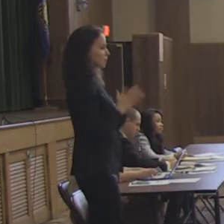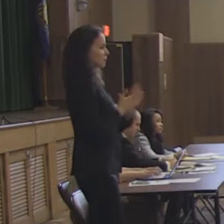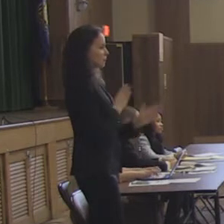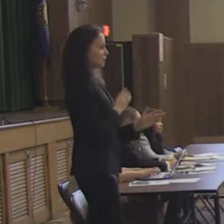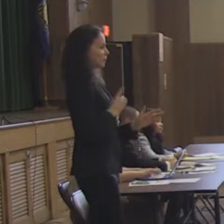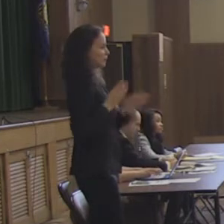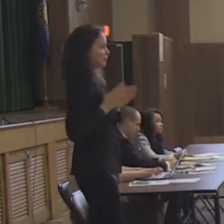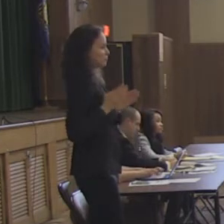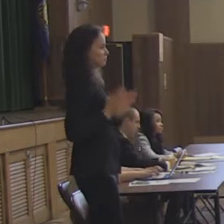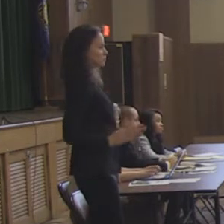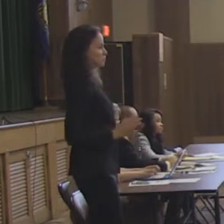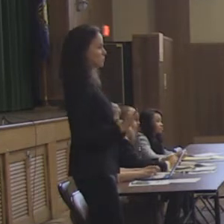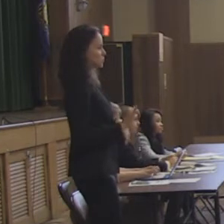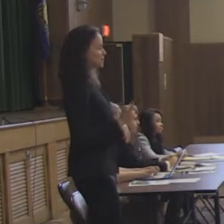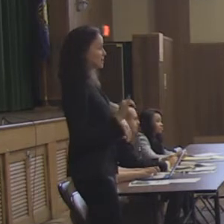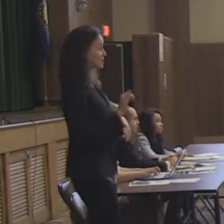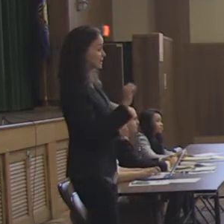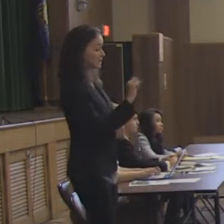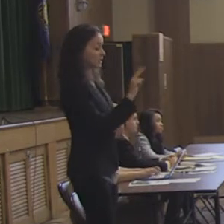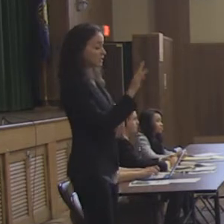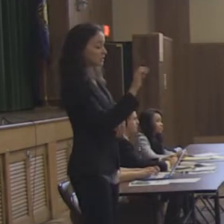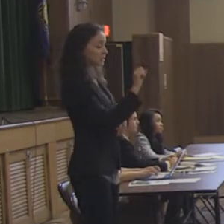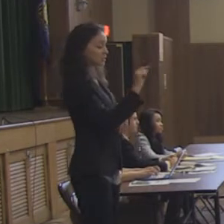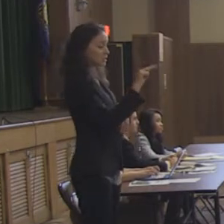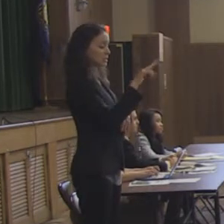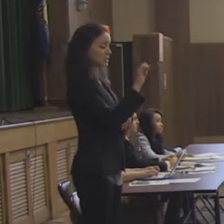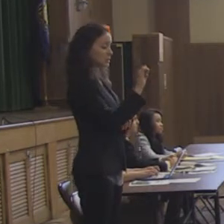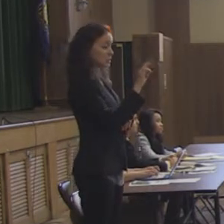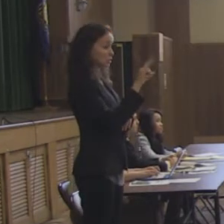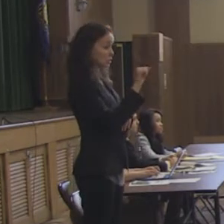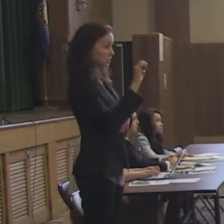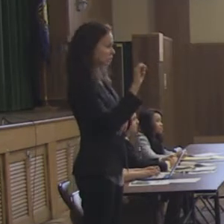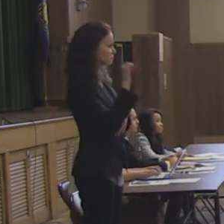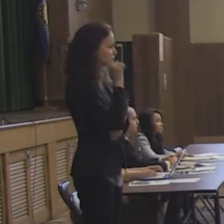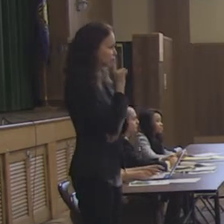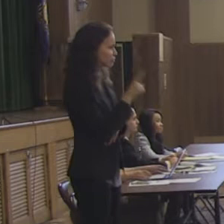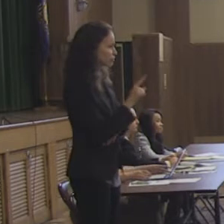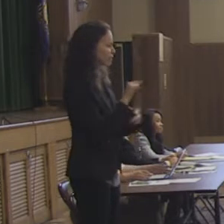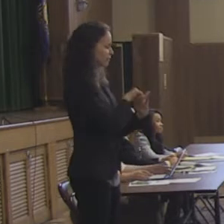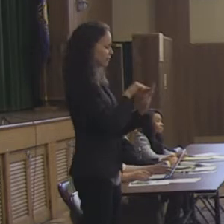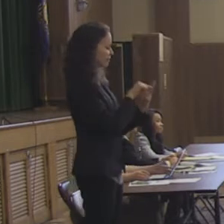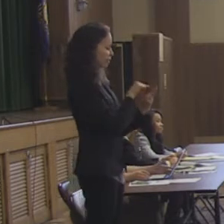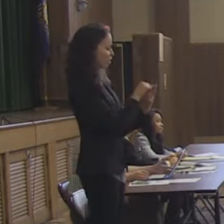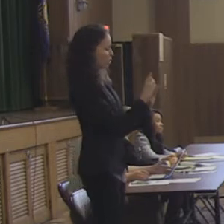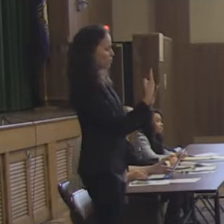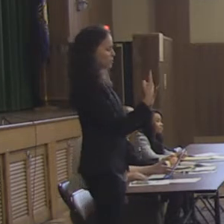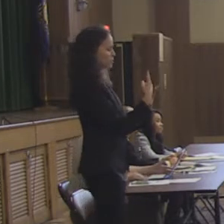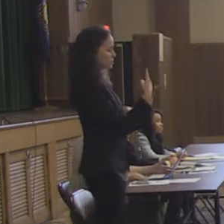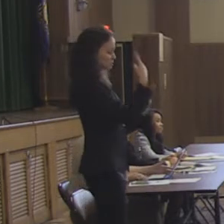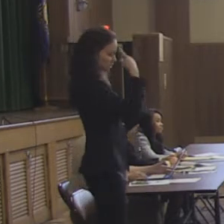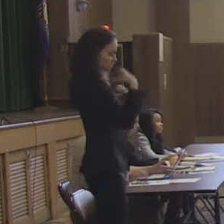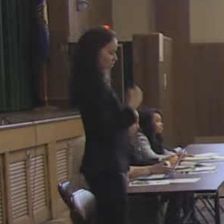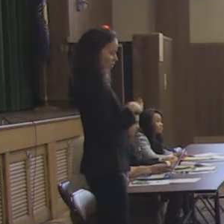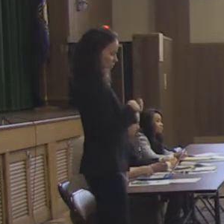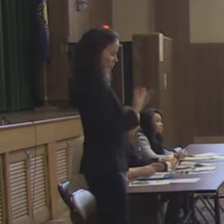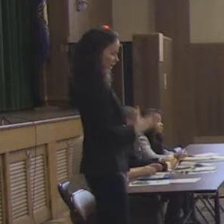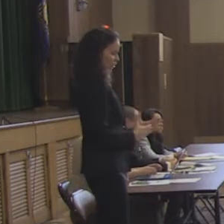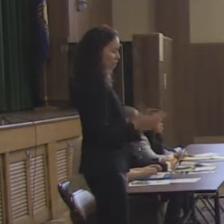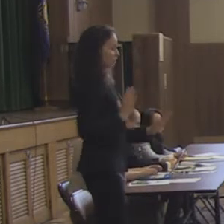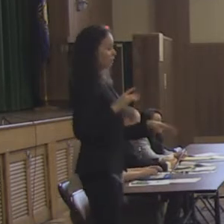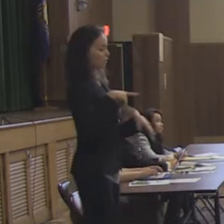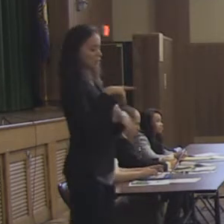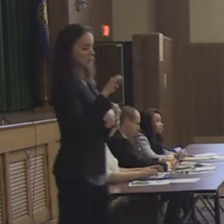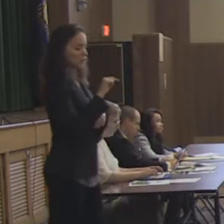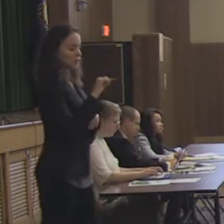in the substance use slot, and then the mental health provider, because Pete Carlson, who was the CEO and president